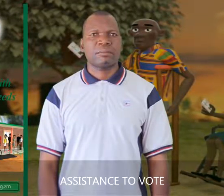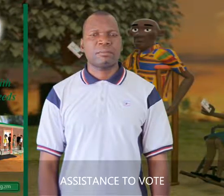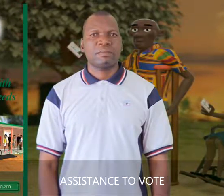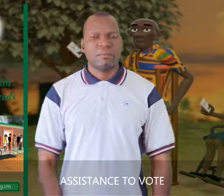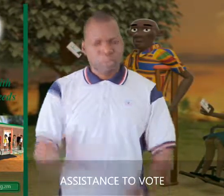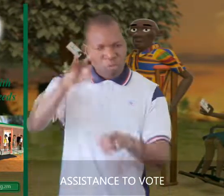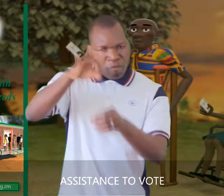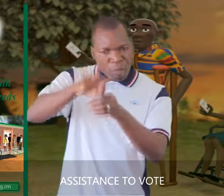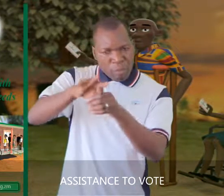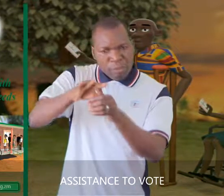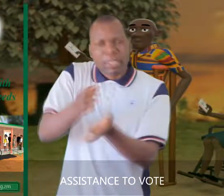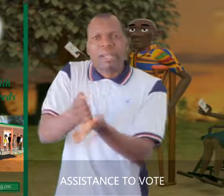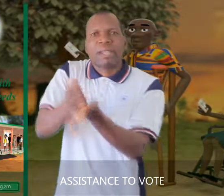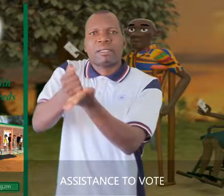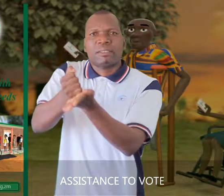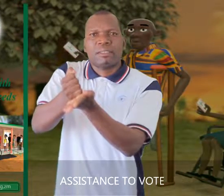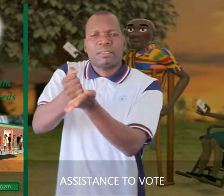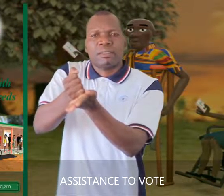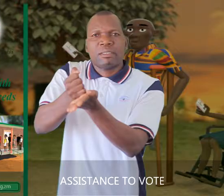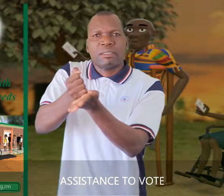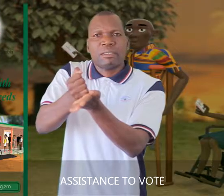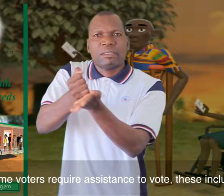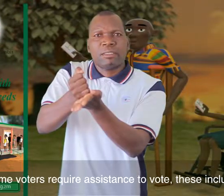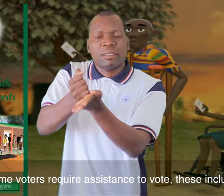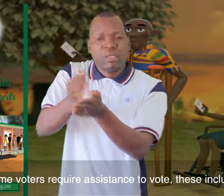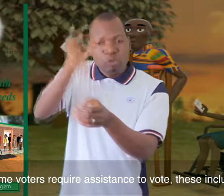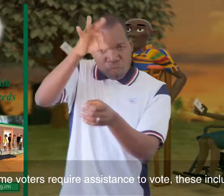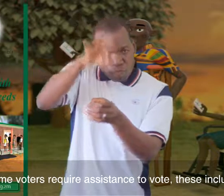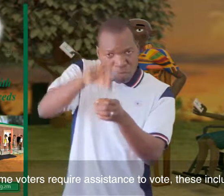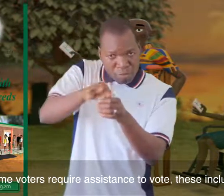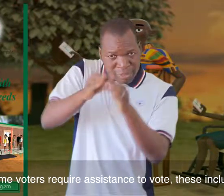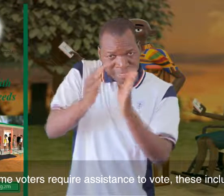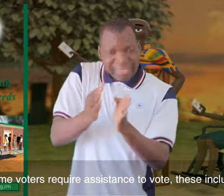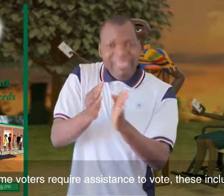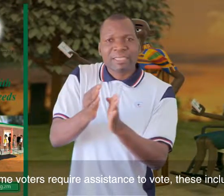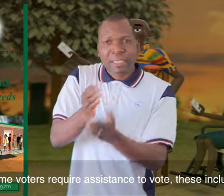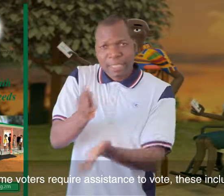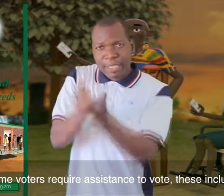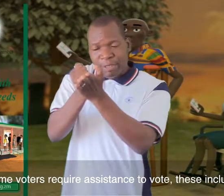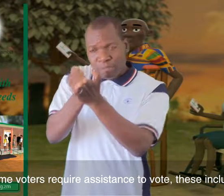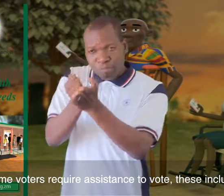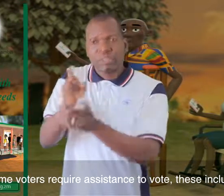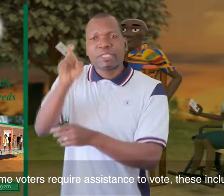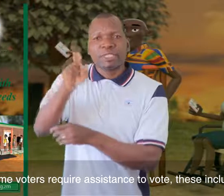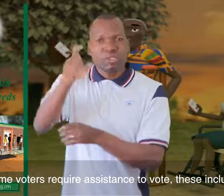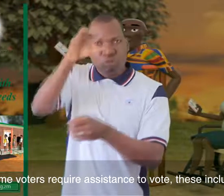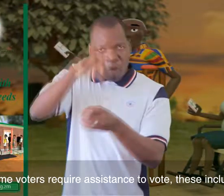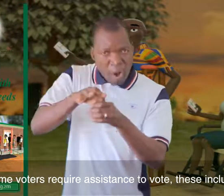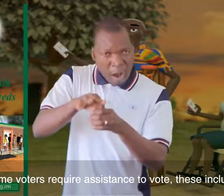Assistance to vote. Some voters require assistance to vote. These include